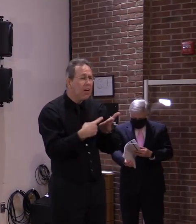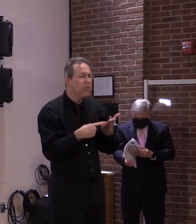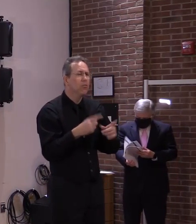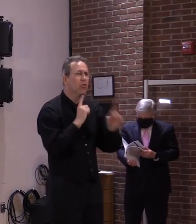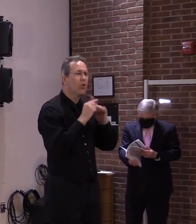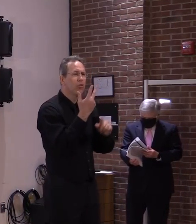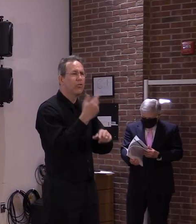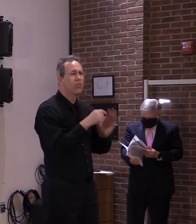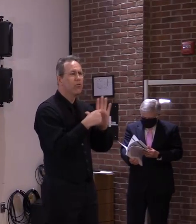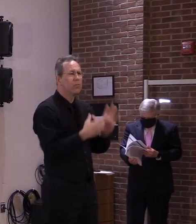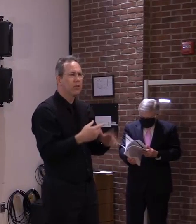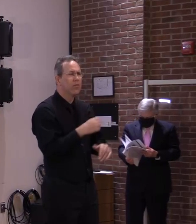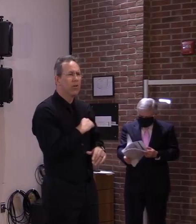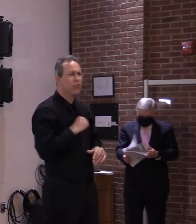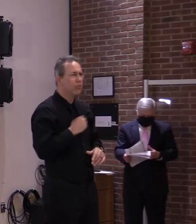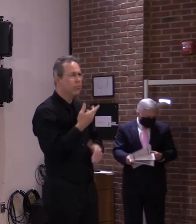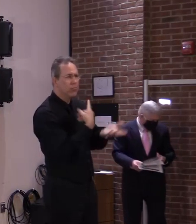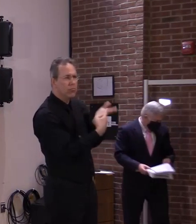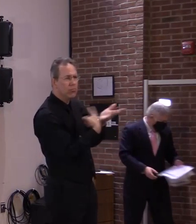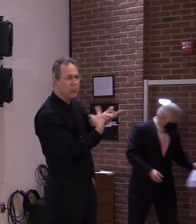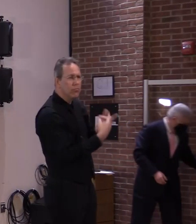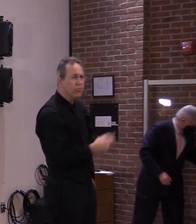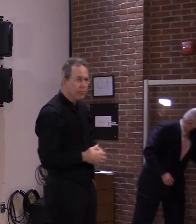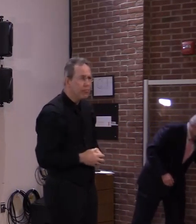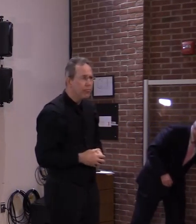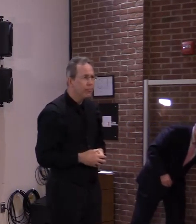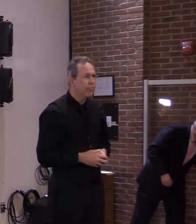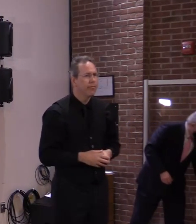Very good. Thank you very much, Governor.